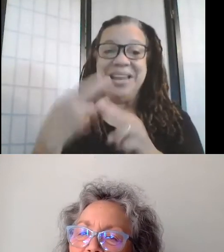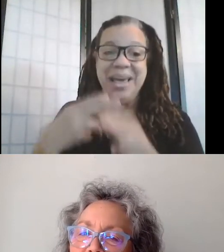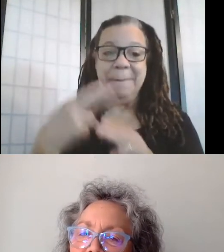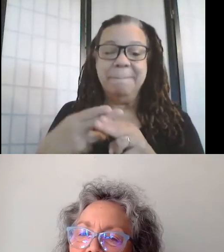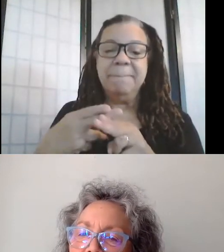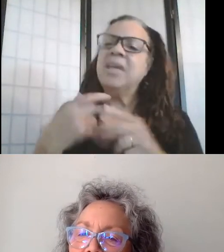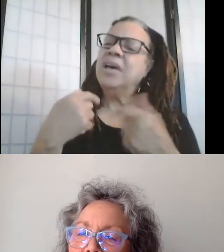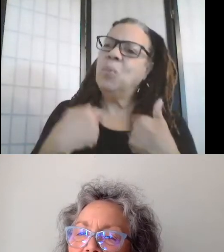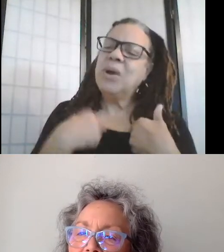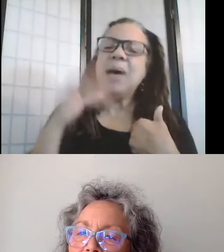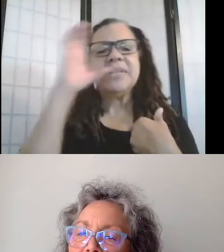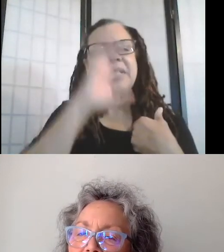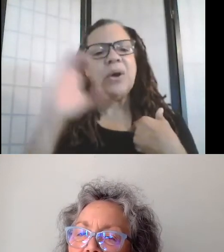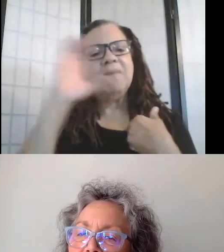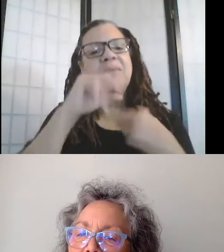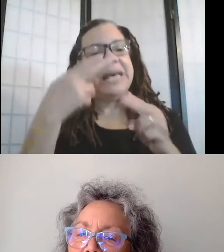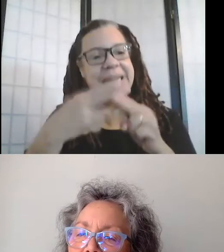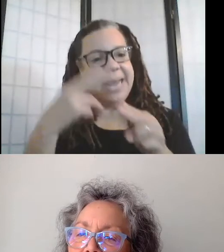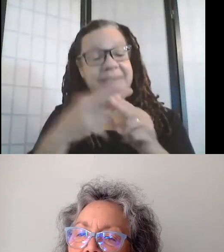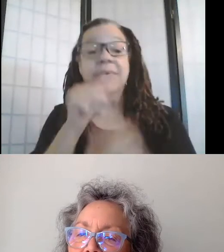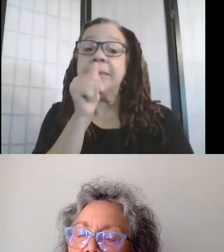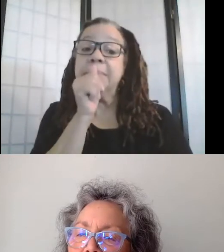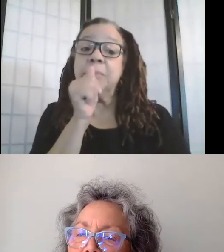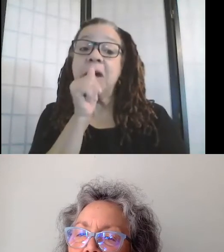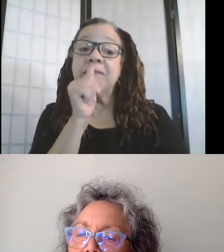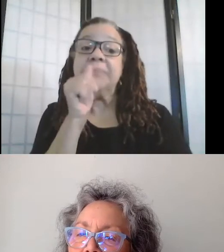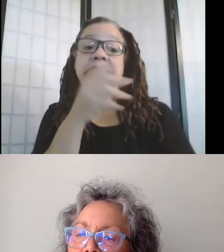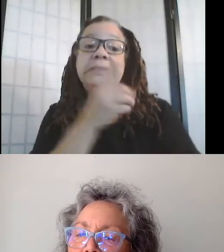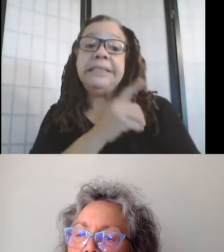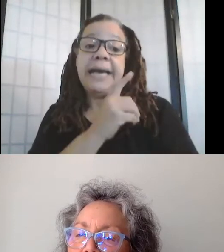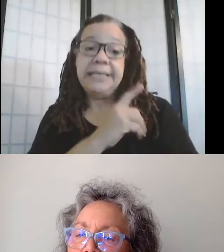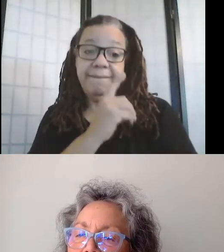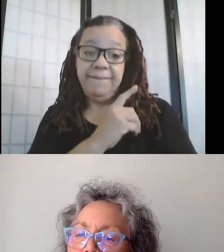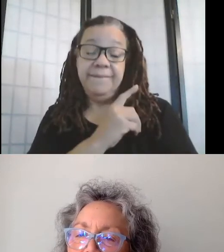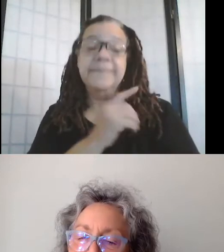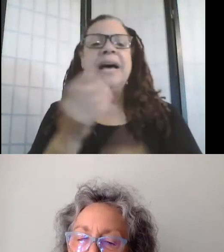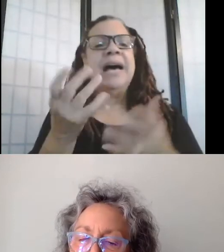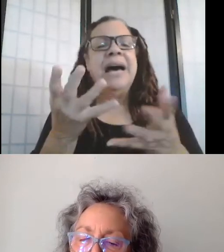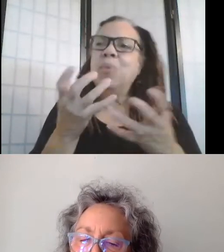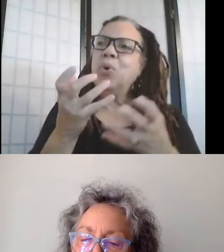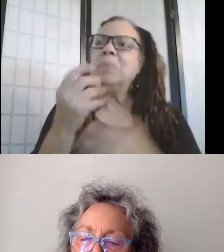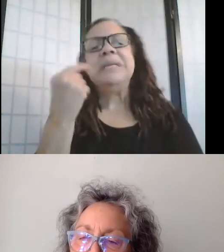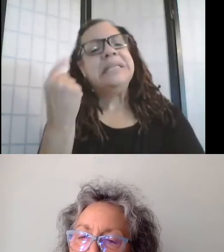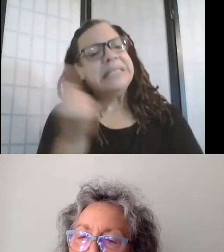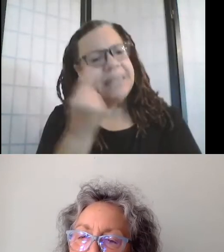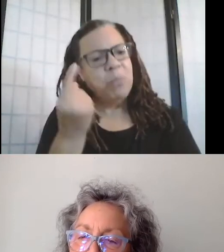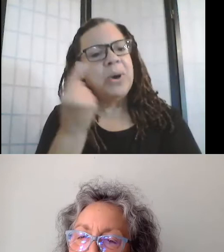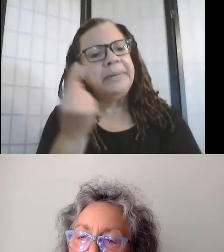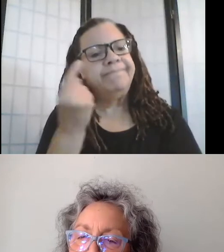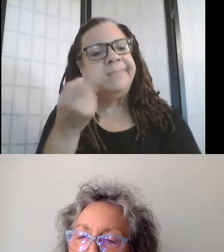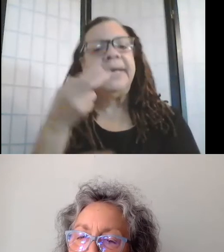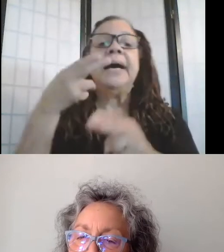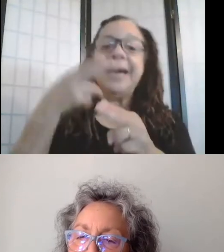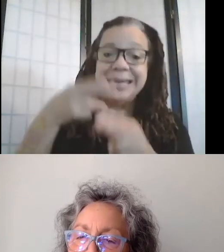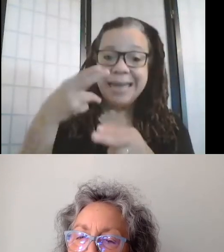looking about for a name for the private eye, I wanted it to be somebody, a name that